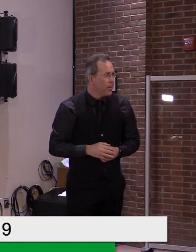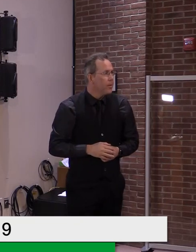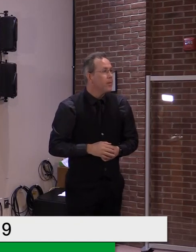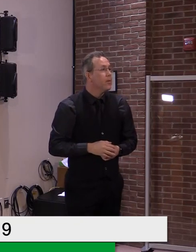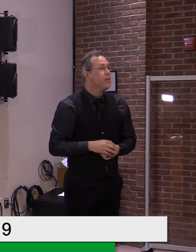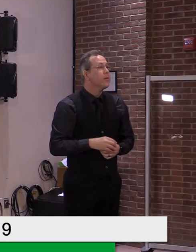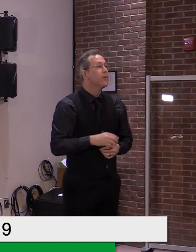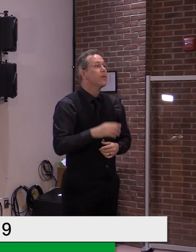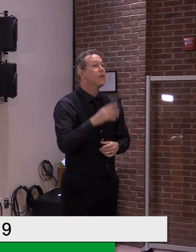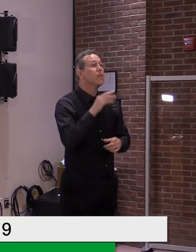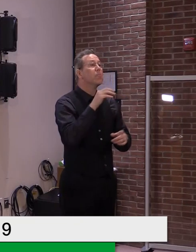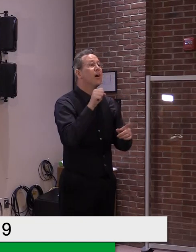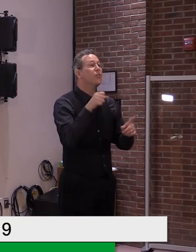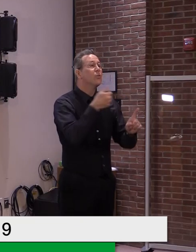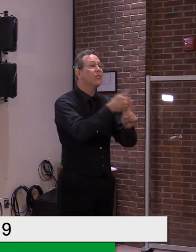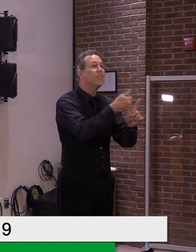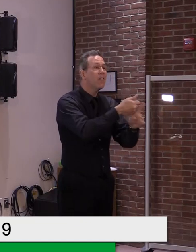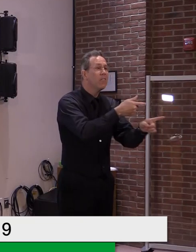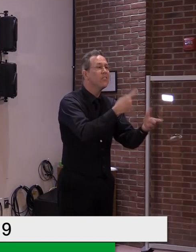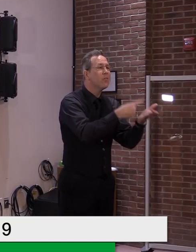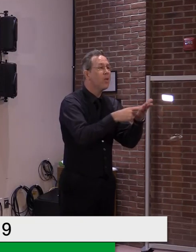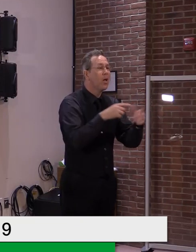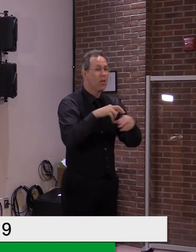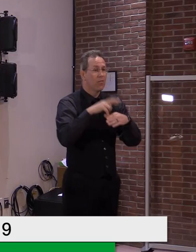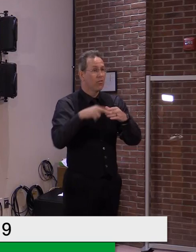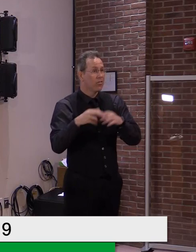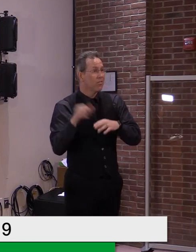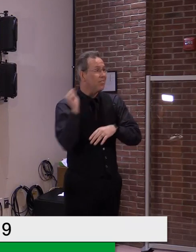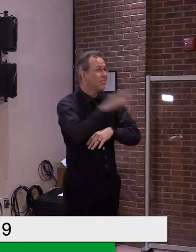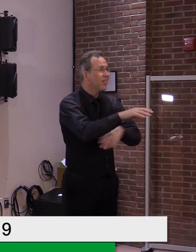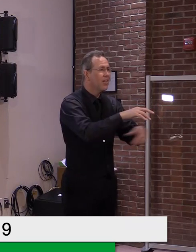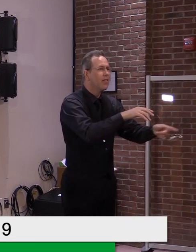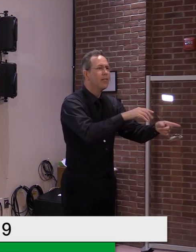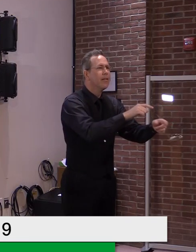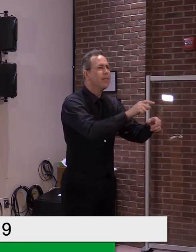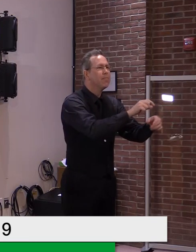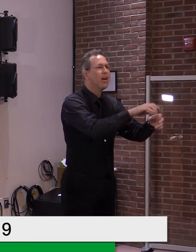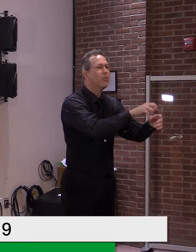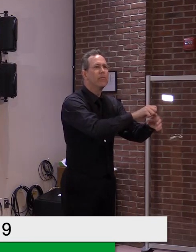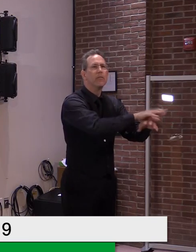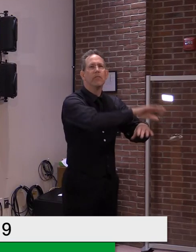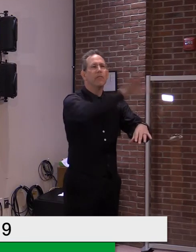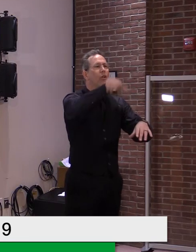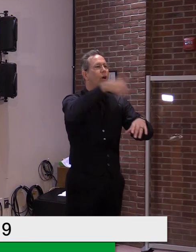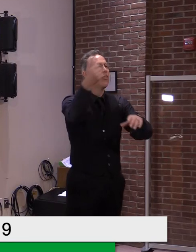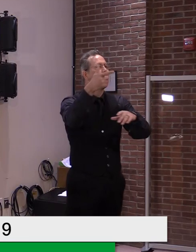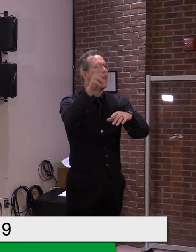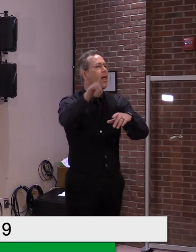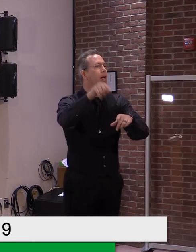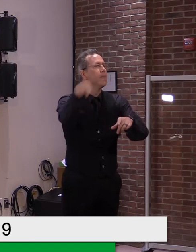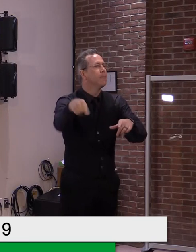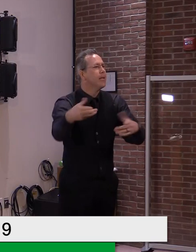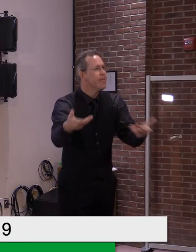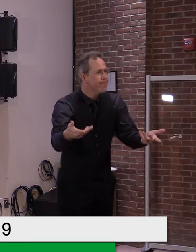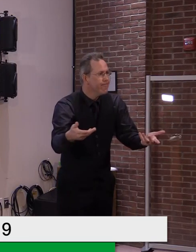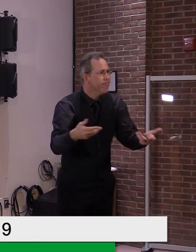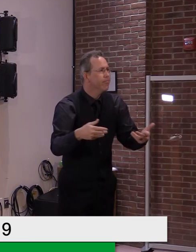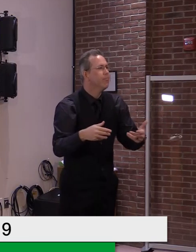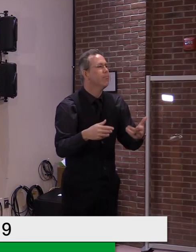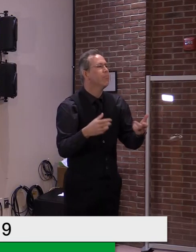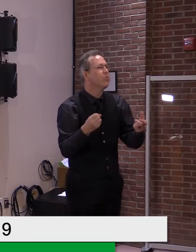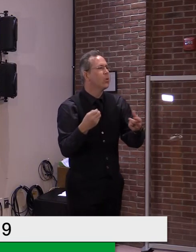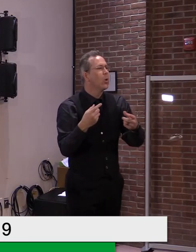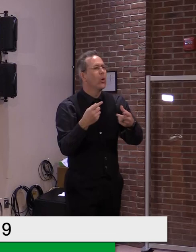that's basically the same sort of procedure, maybe a 12-hour difference as we move forward.